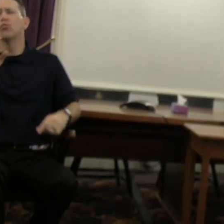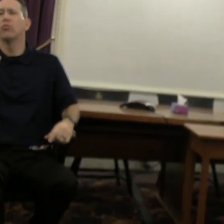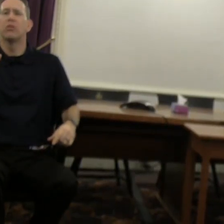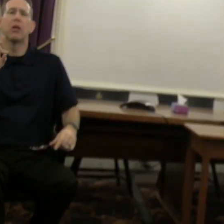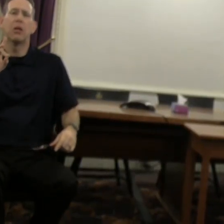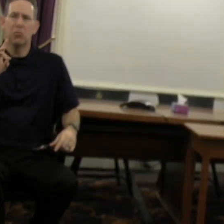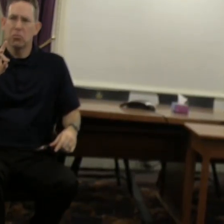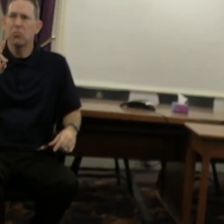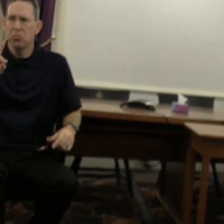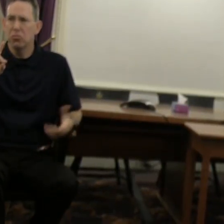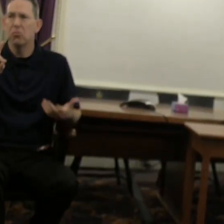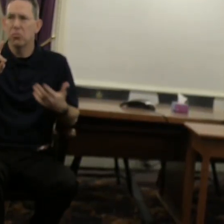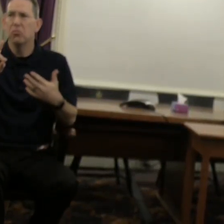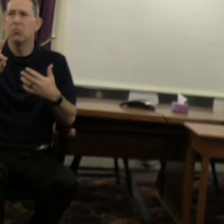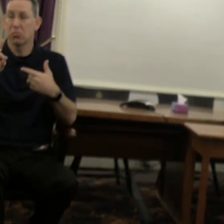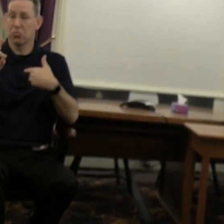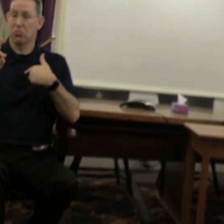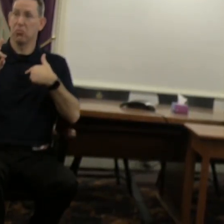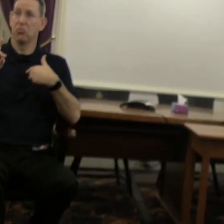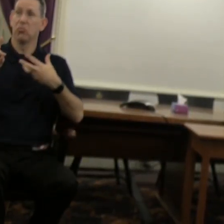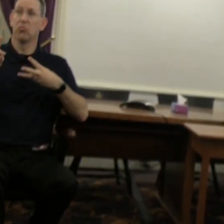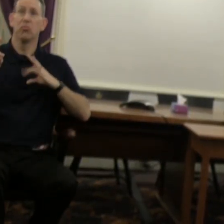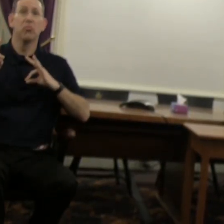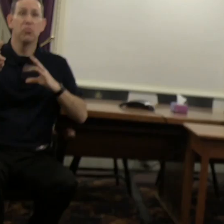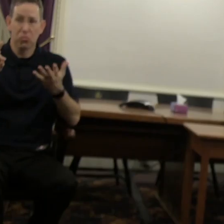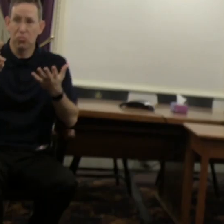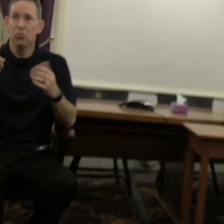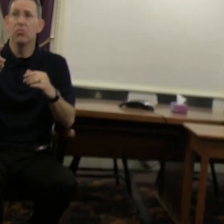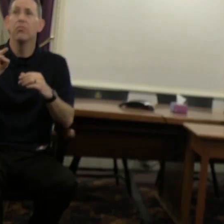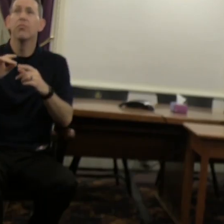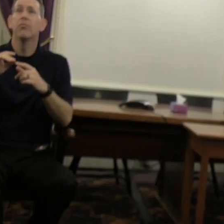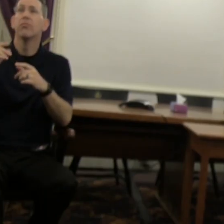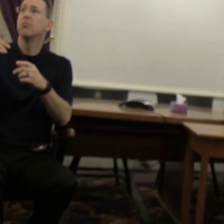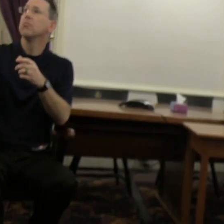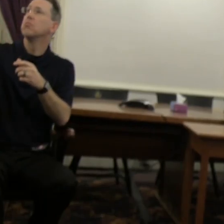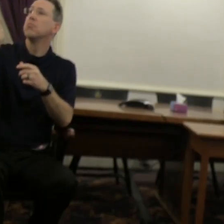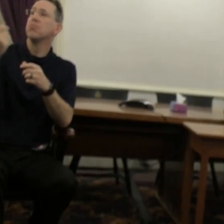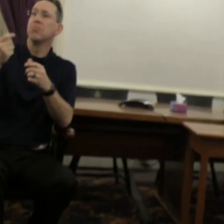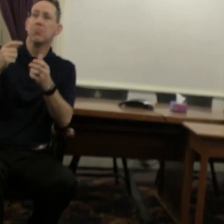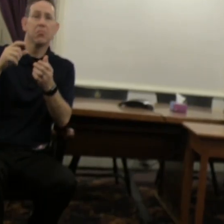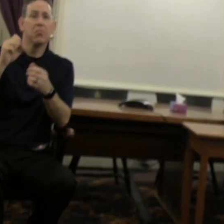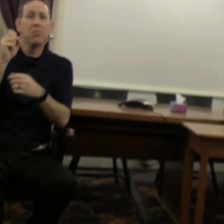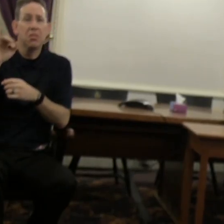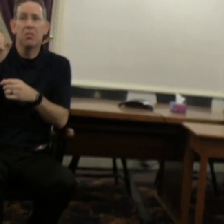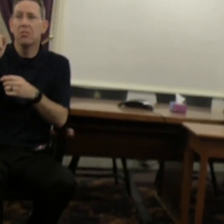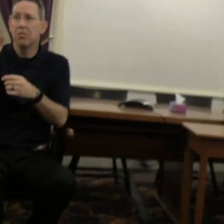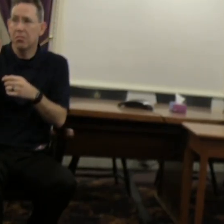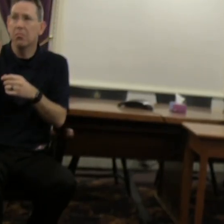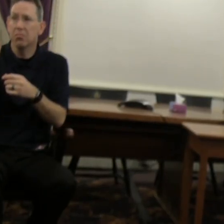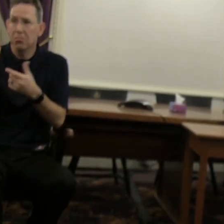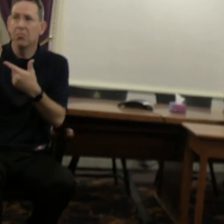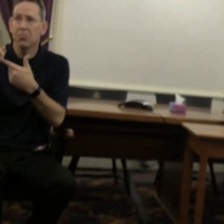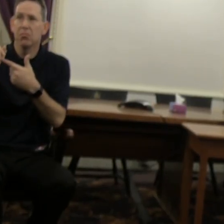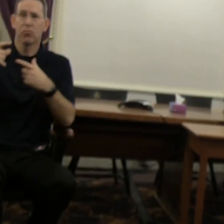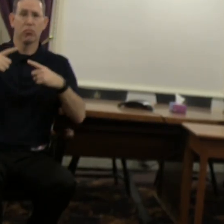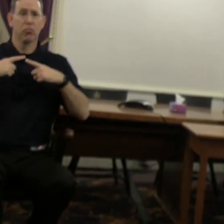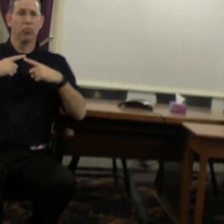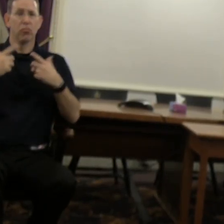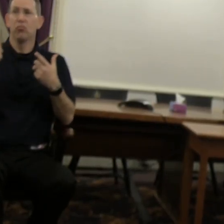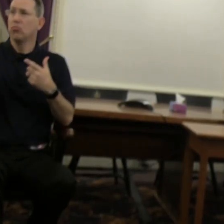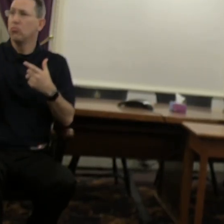three, when an MWPD beneficiary reaches full Social Security retirement age, which is soon to